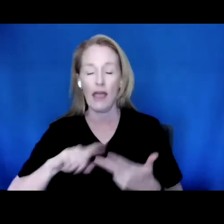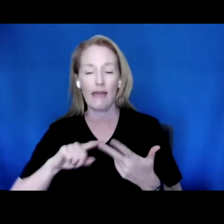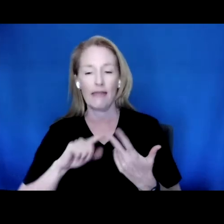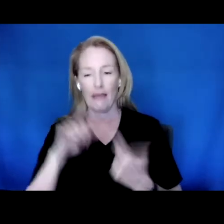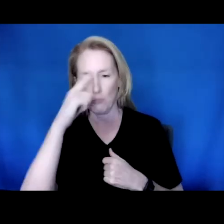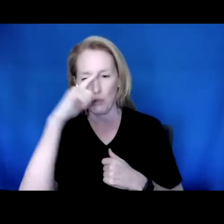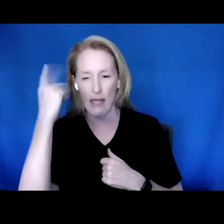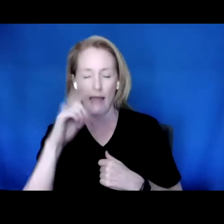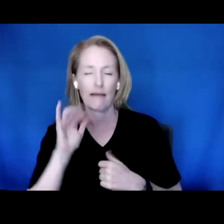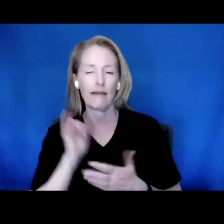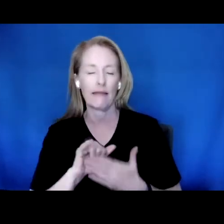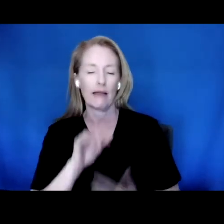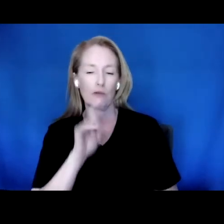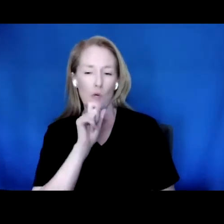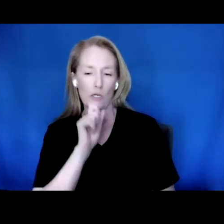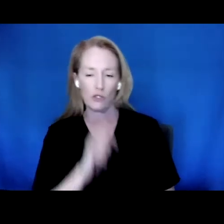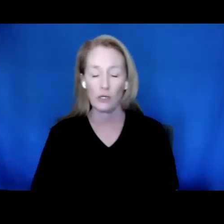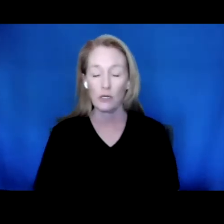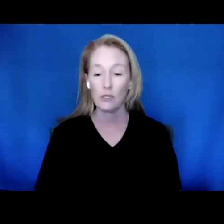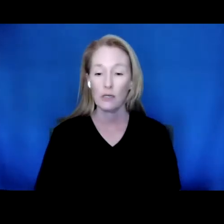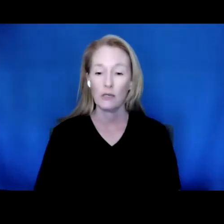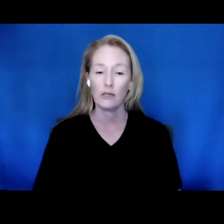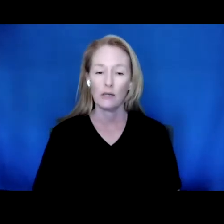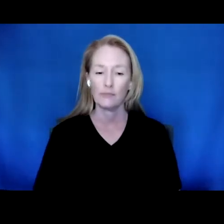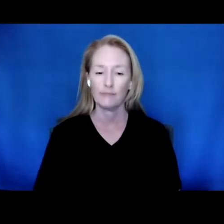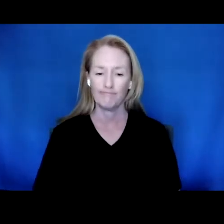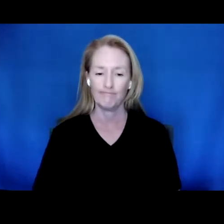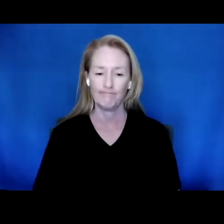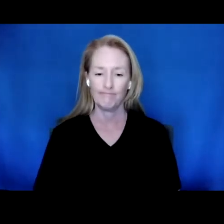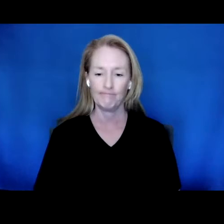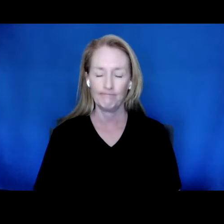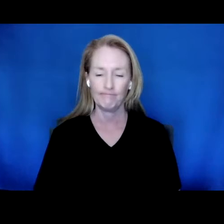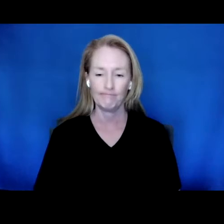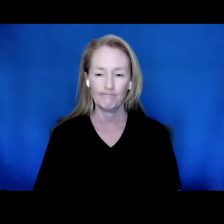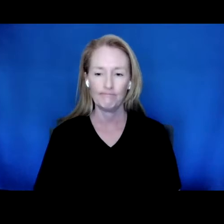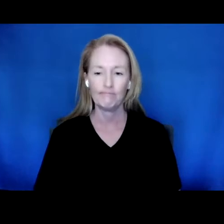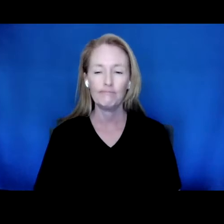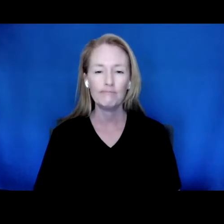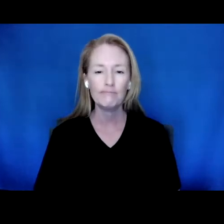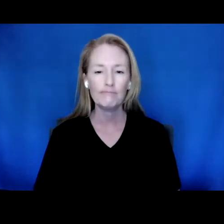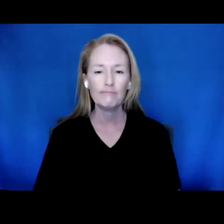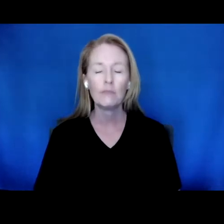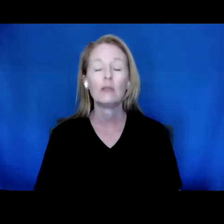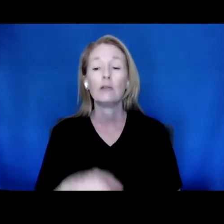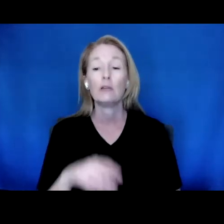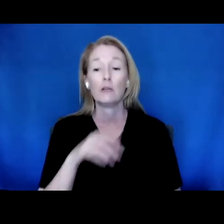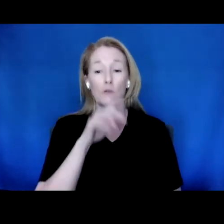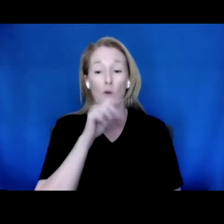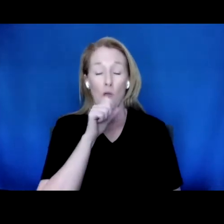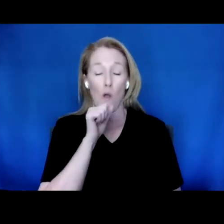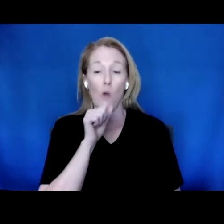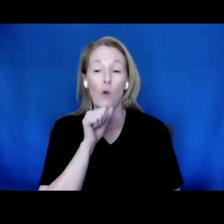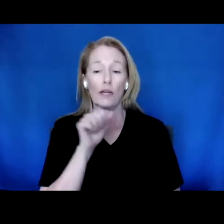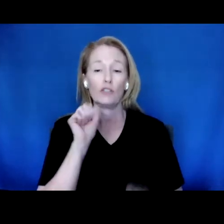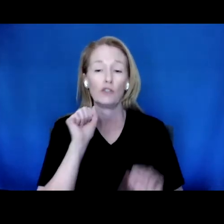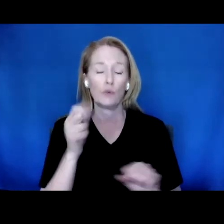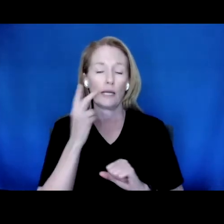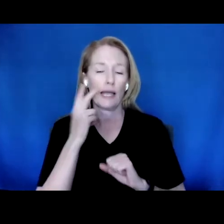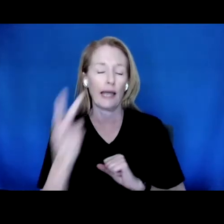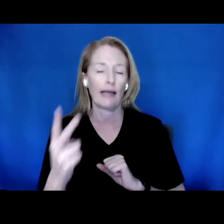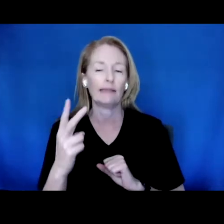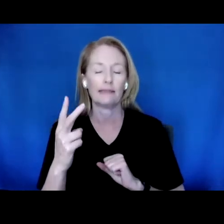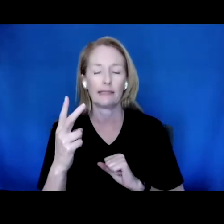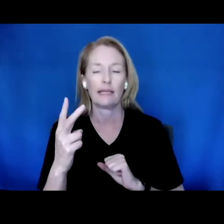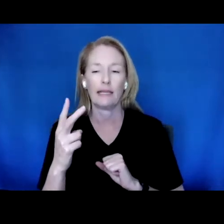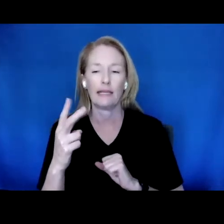white non-Hispanic infants, which is the orange line, we can see that their rates of infant mortality are much higher.